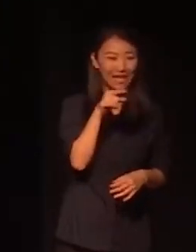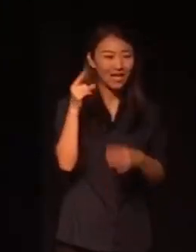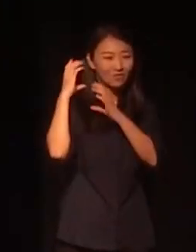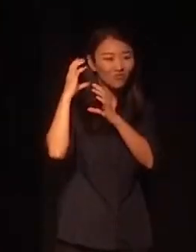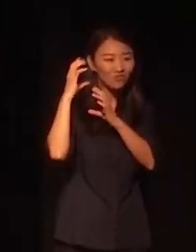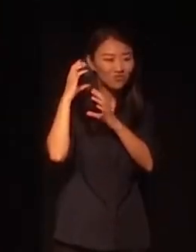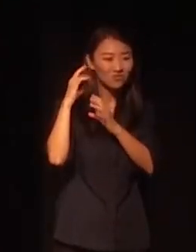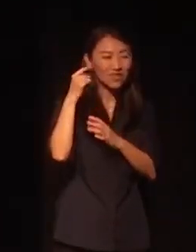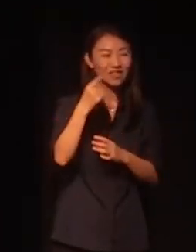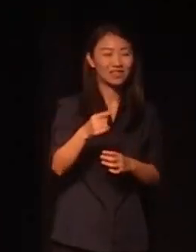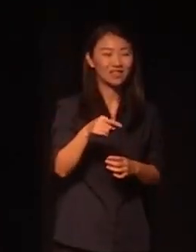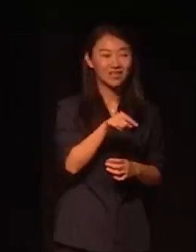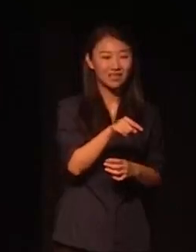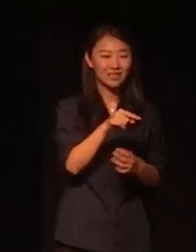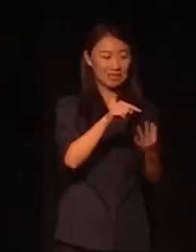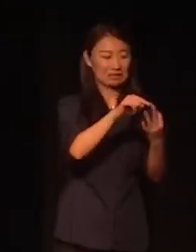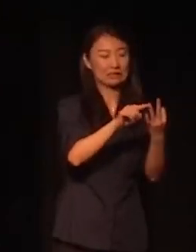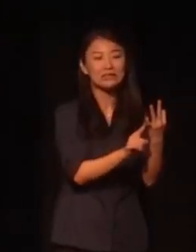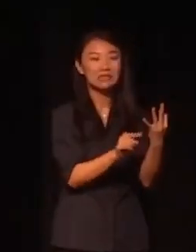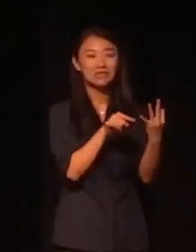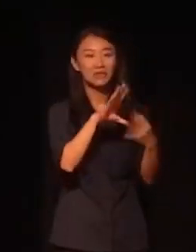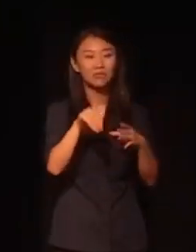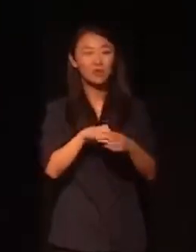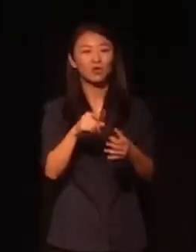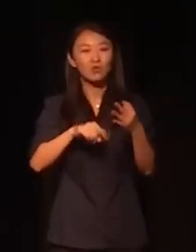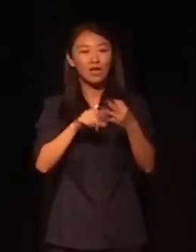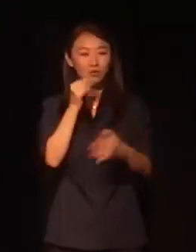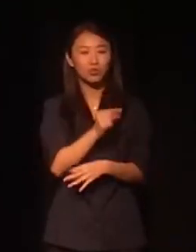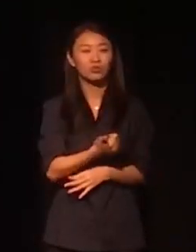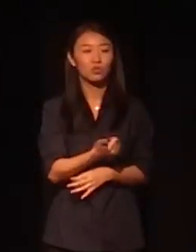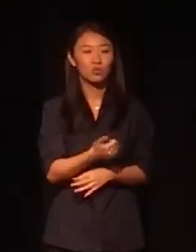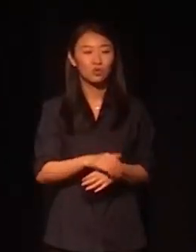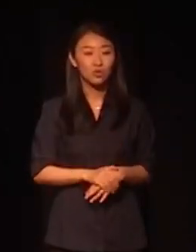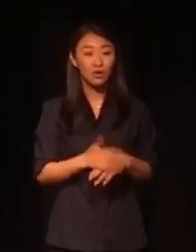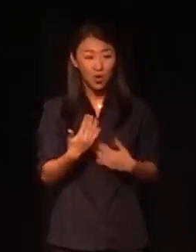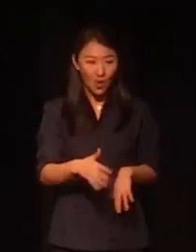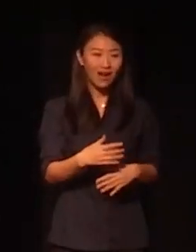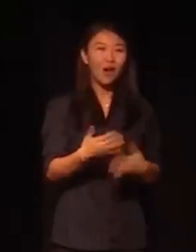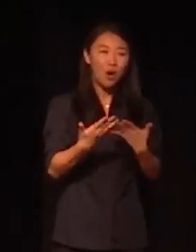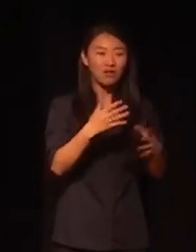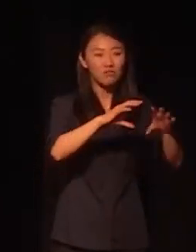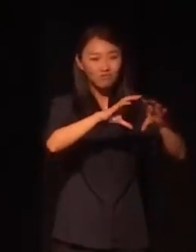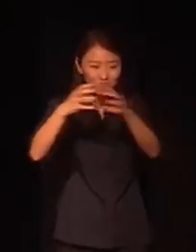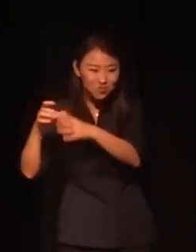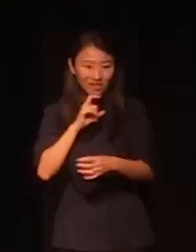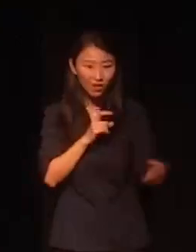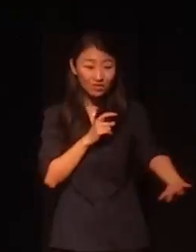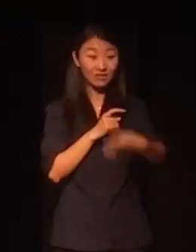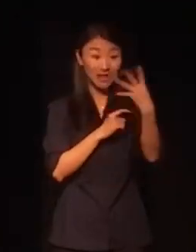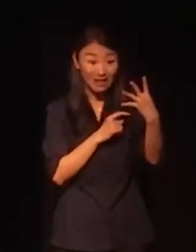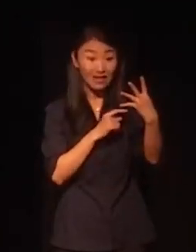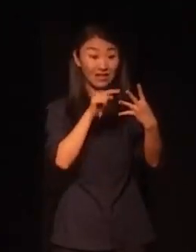and coconut milk, it can be cited as an example. We also have four-part formation. You have this